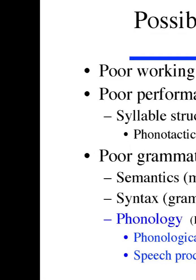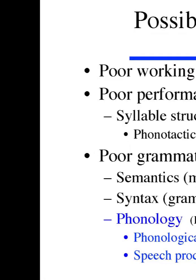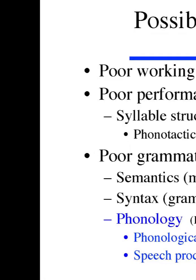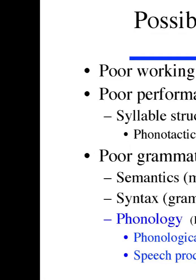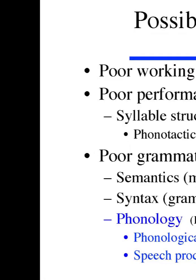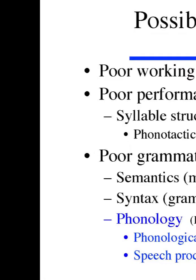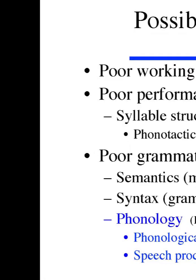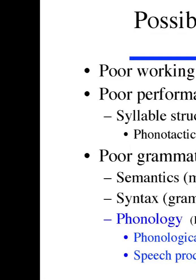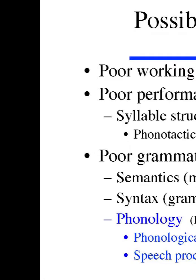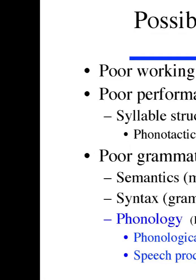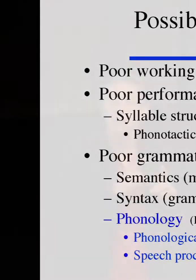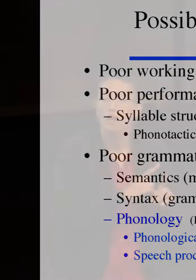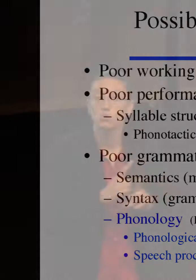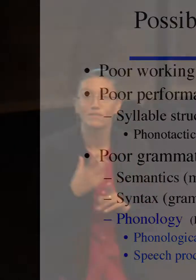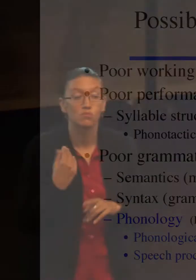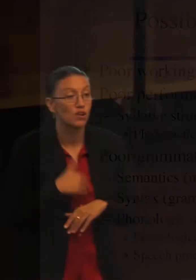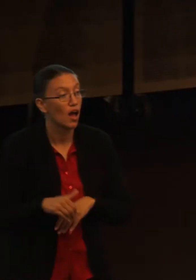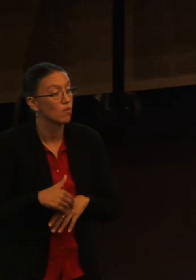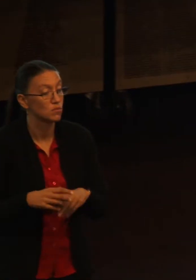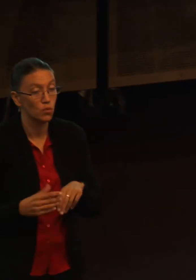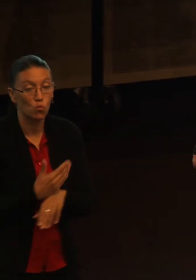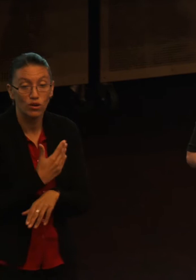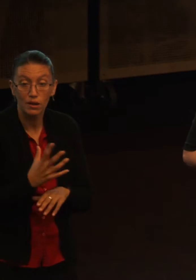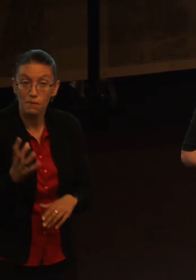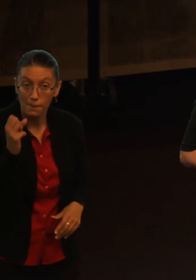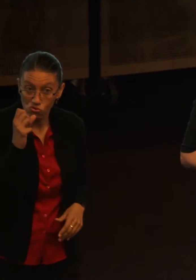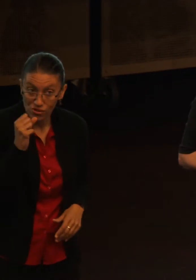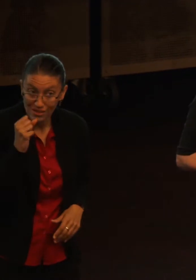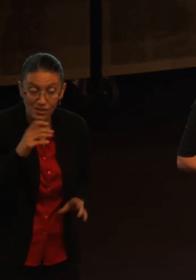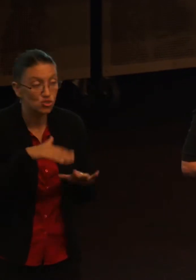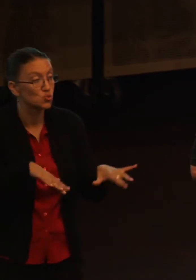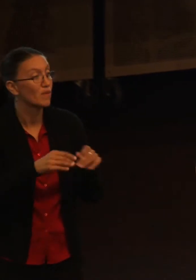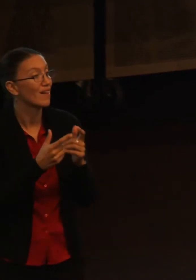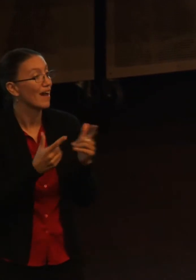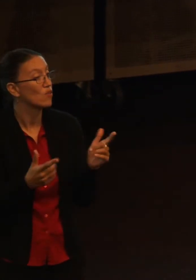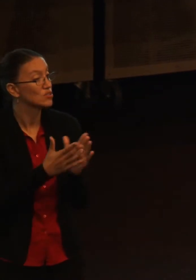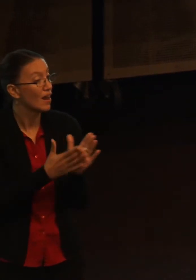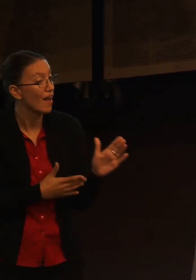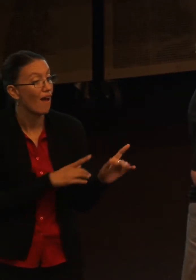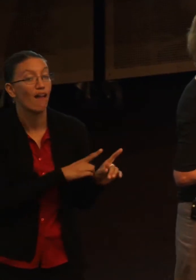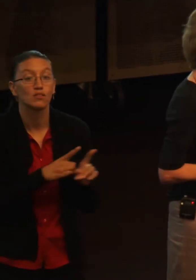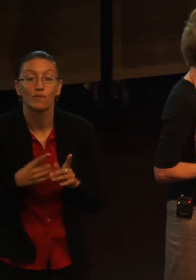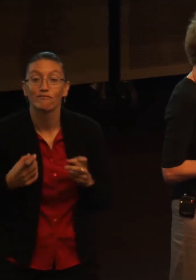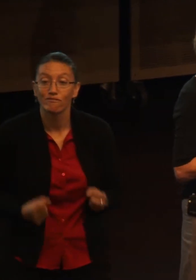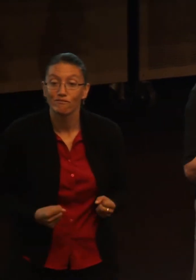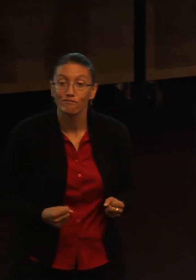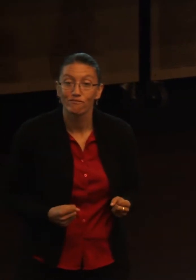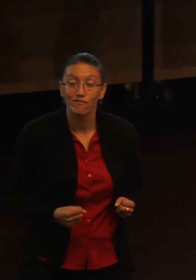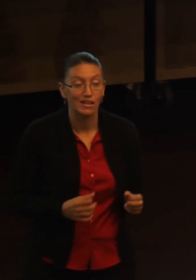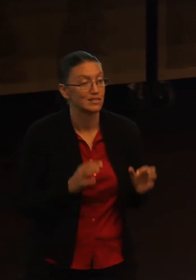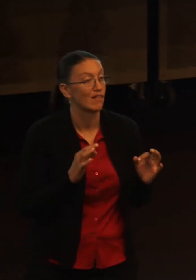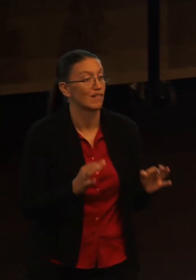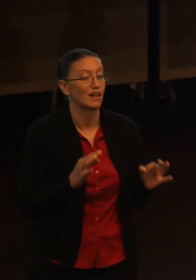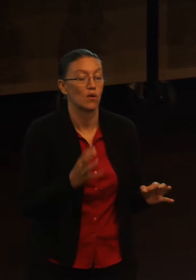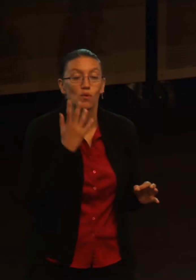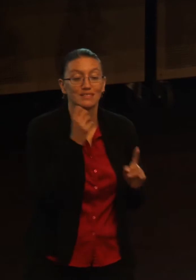also have problems with working memory. Children with language delay do as well. And certainly as sentences